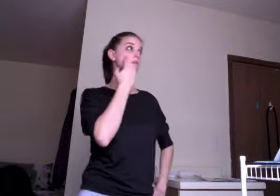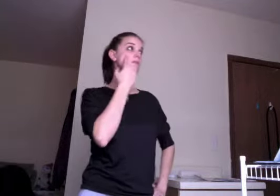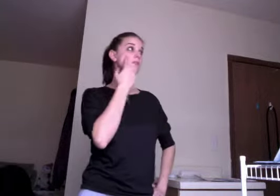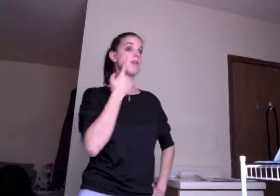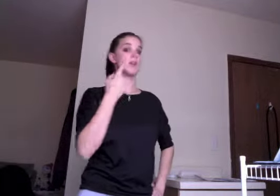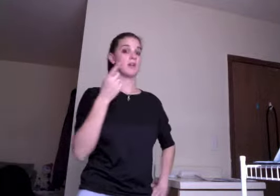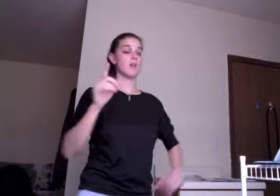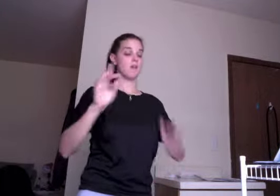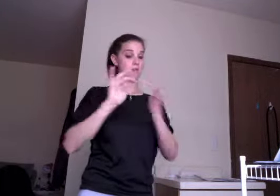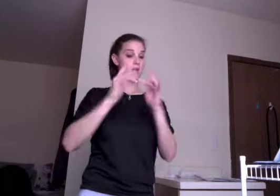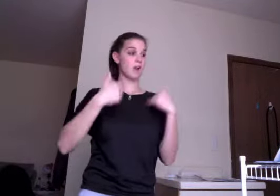humans mating